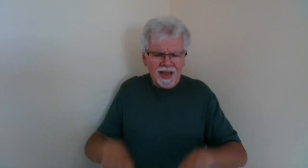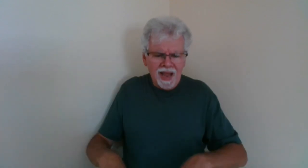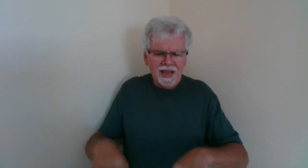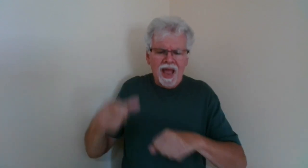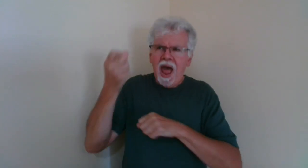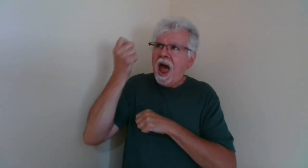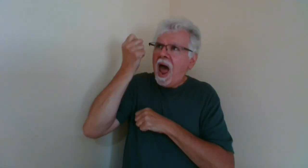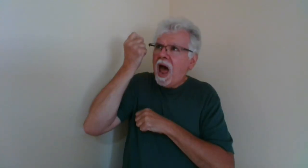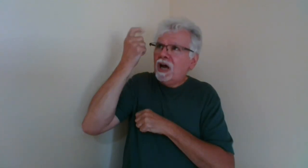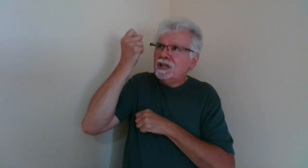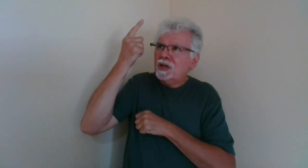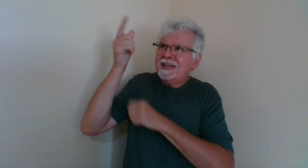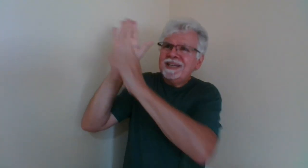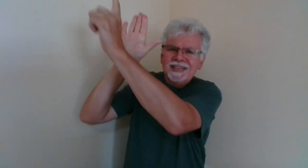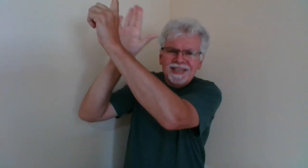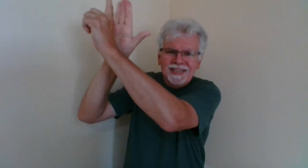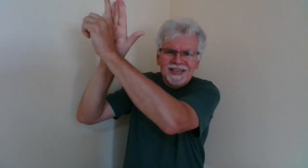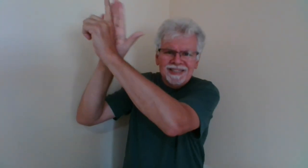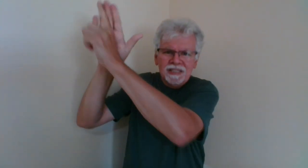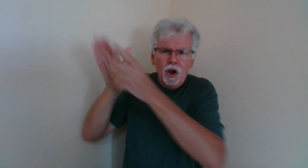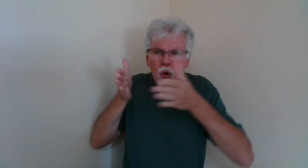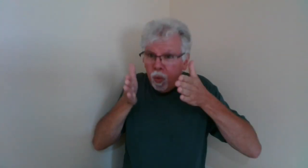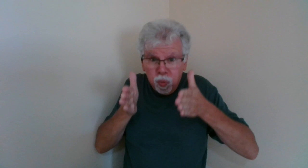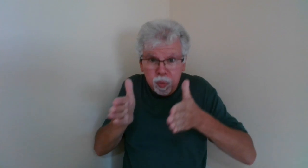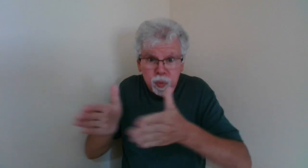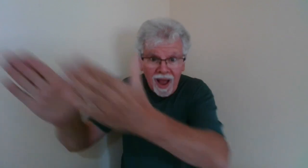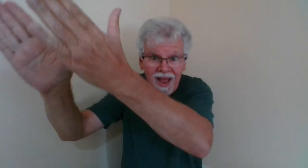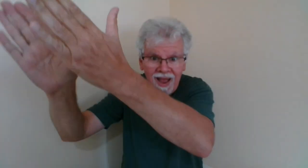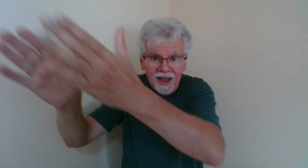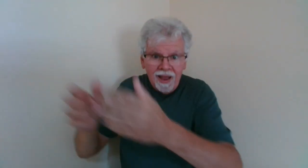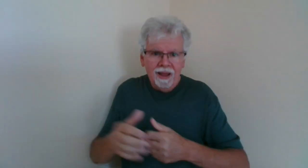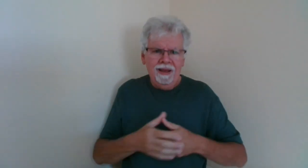unsearchable his ways.